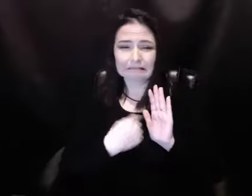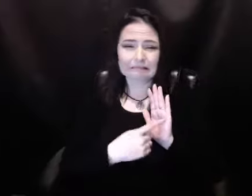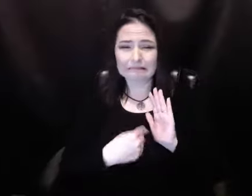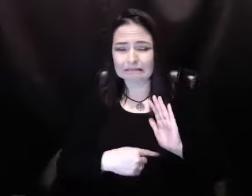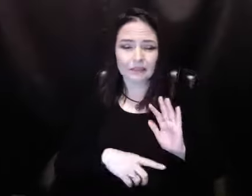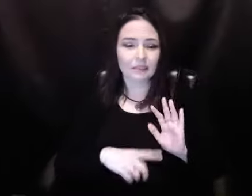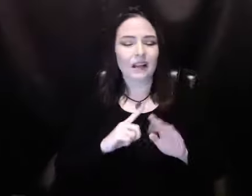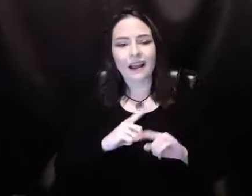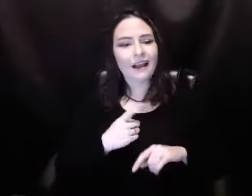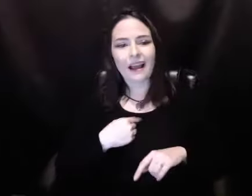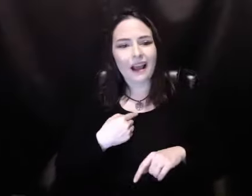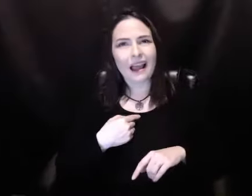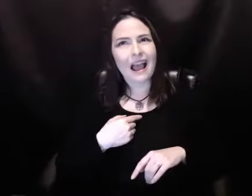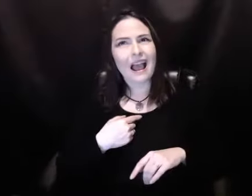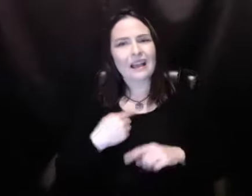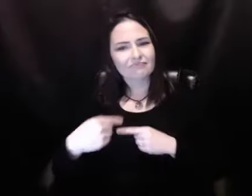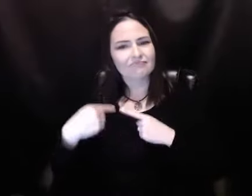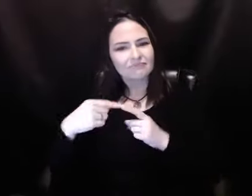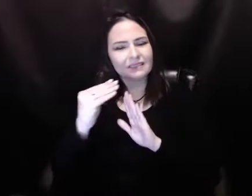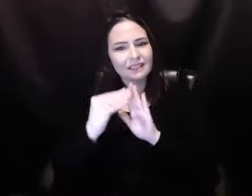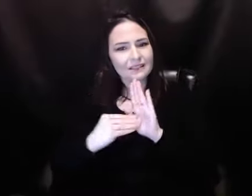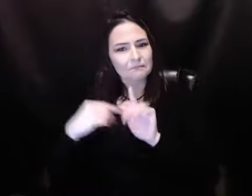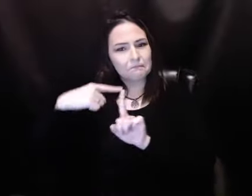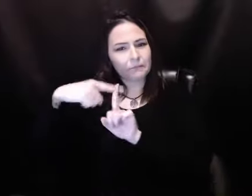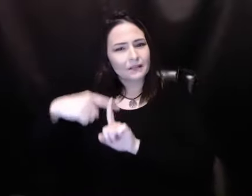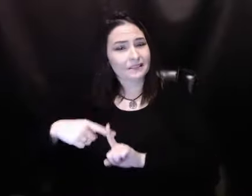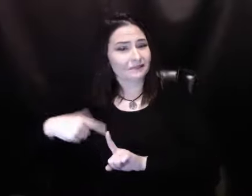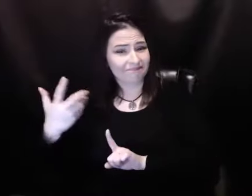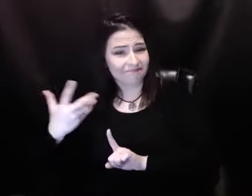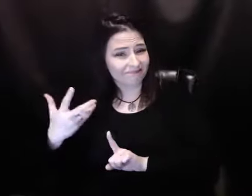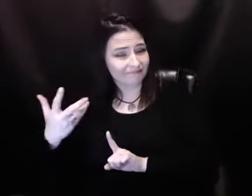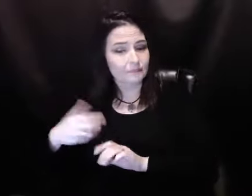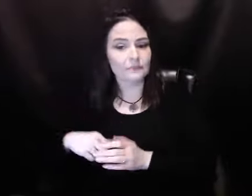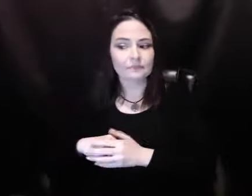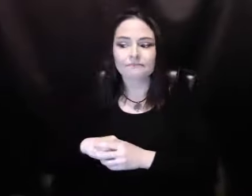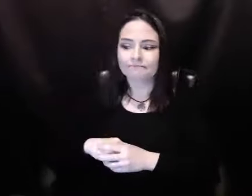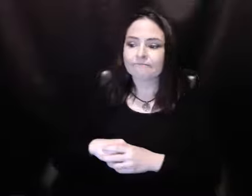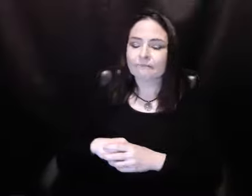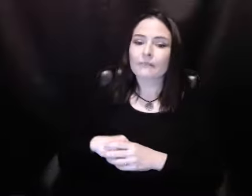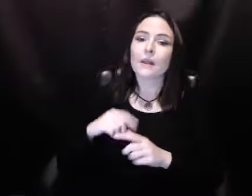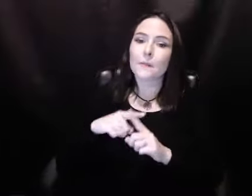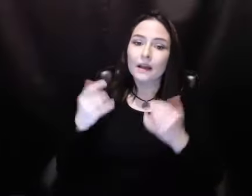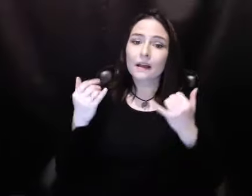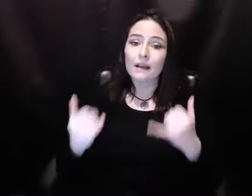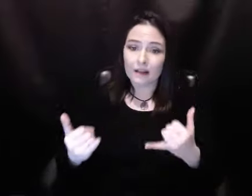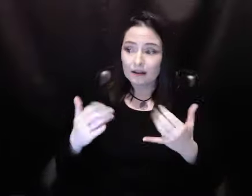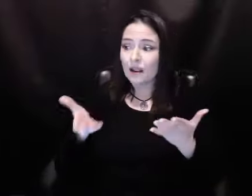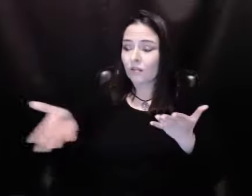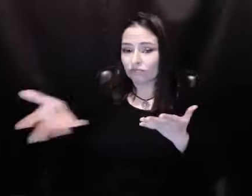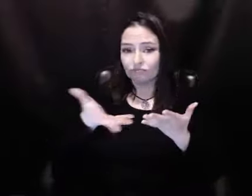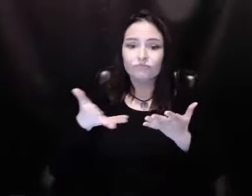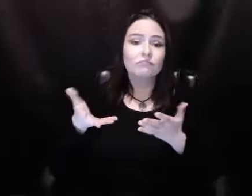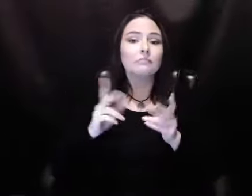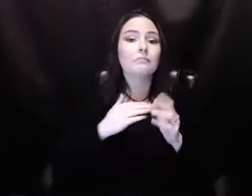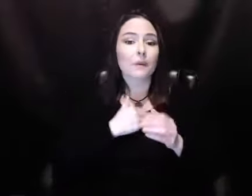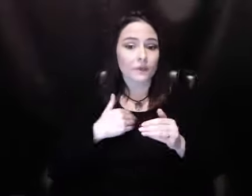sharing in group meetings, and with trusted Al-Anon members, the more comfortable I became with taking the 4th step. I